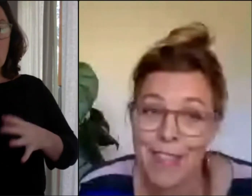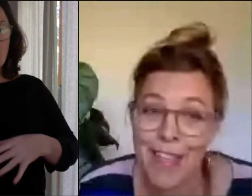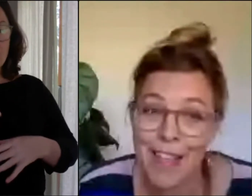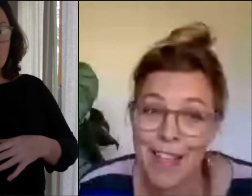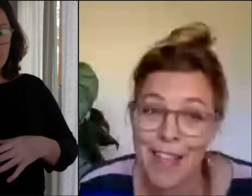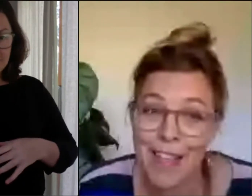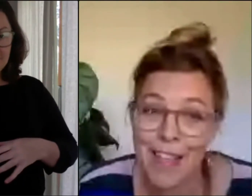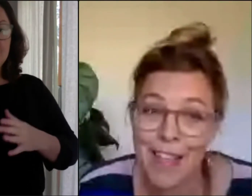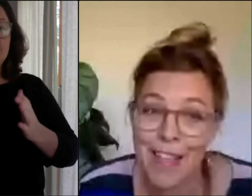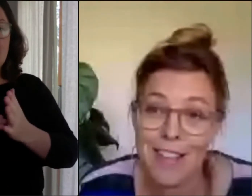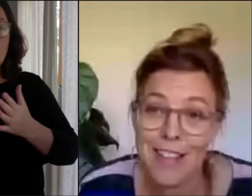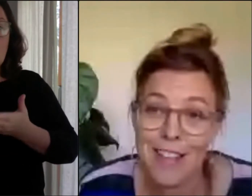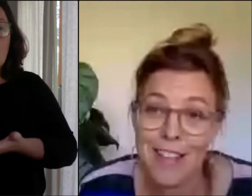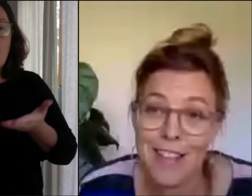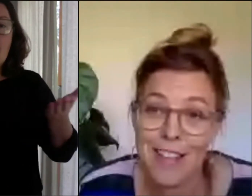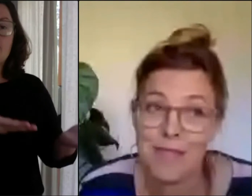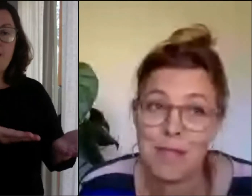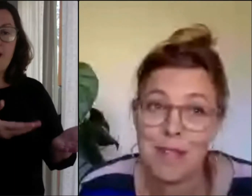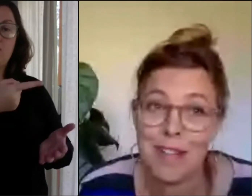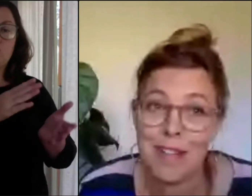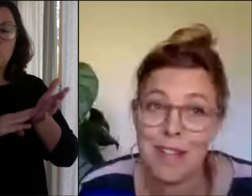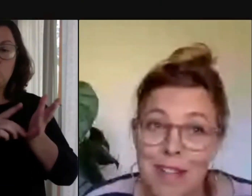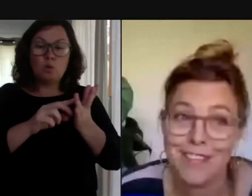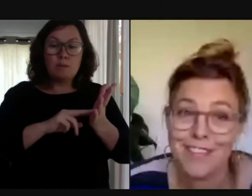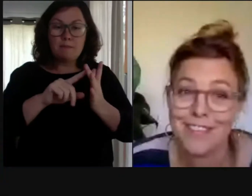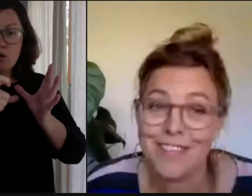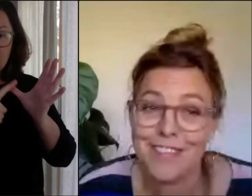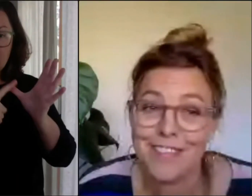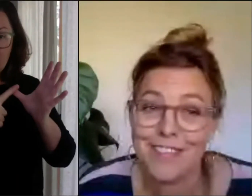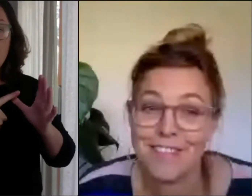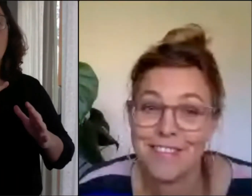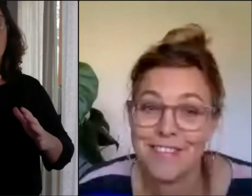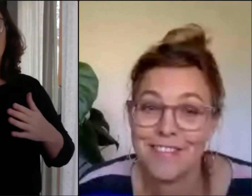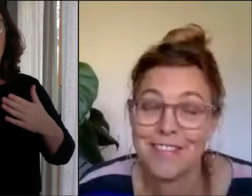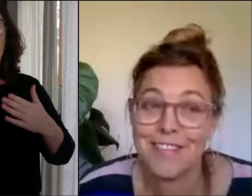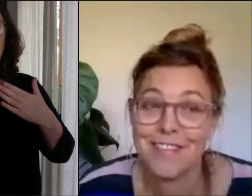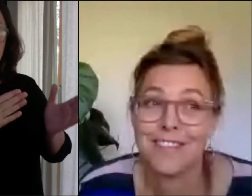Monica. Thanks, Monica, and thanks, everyone.